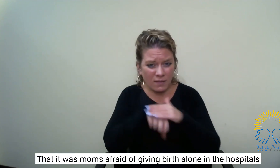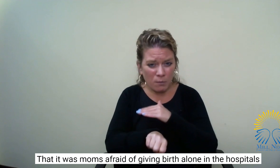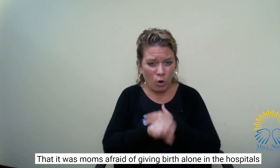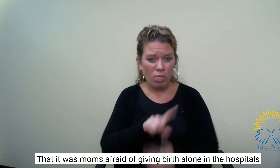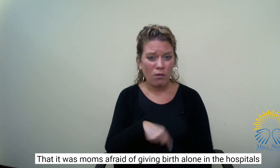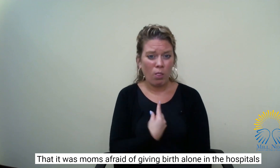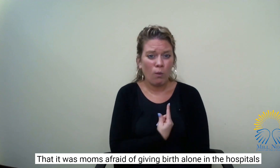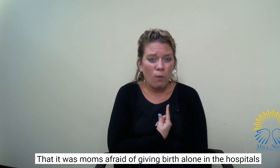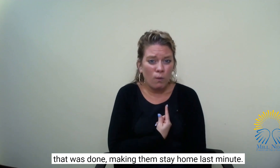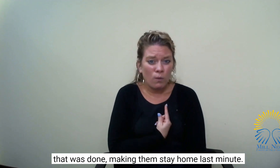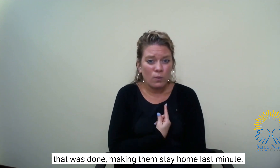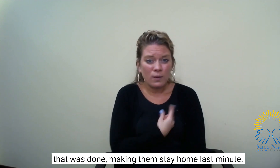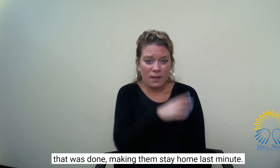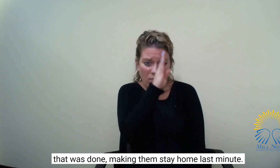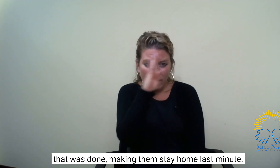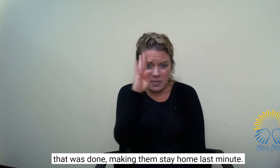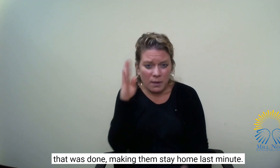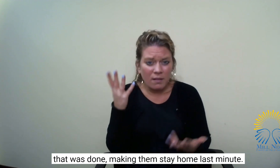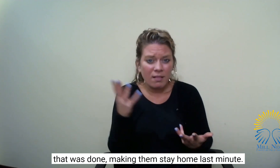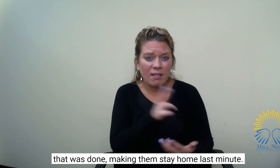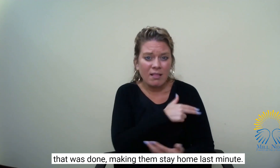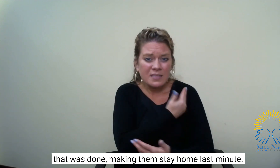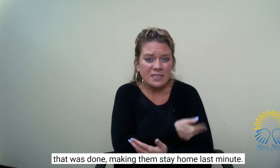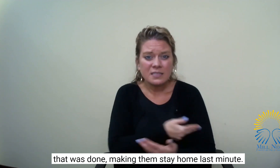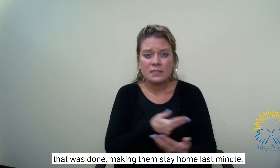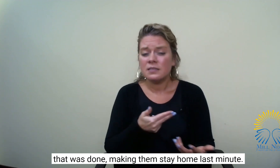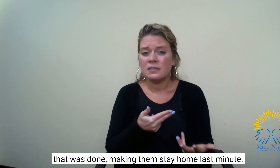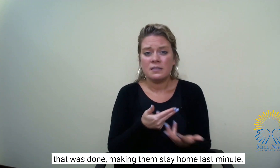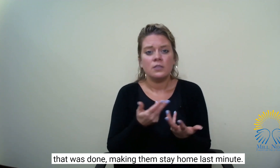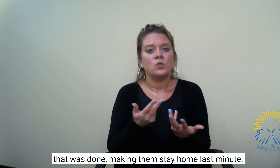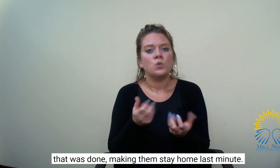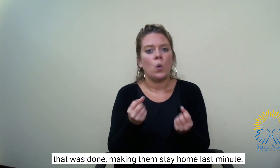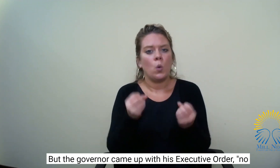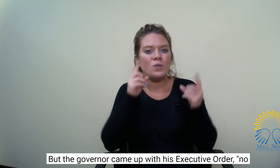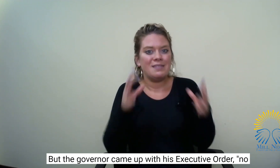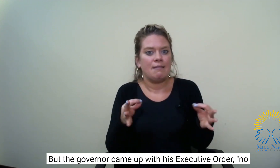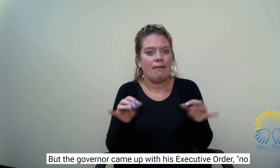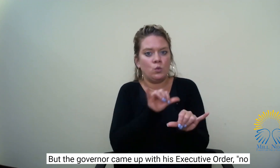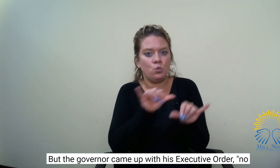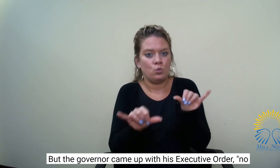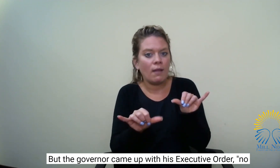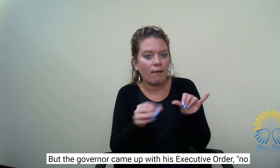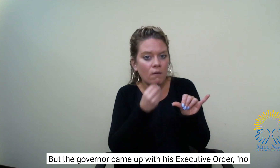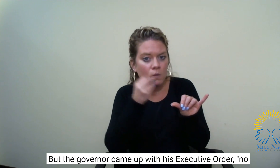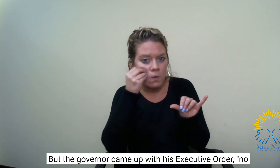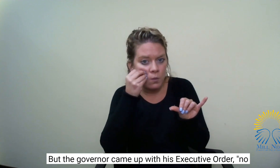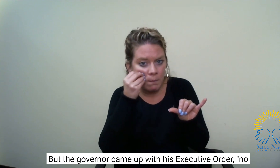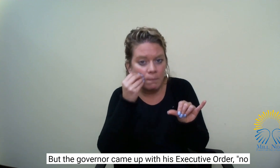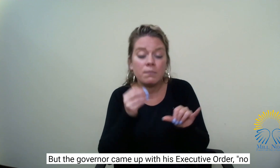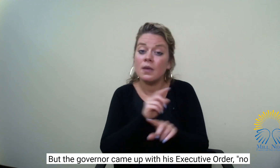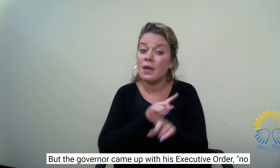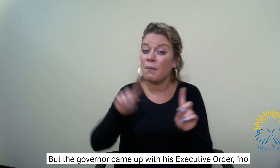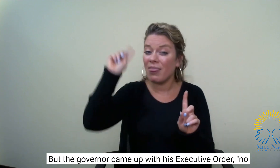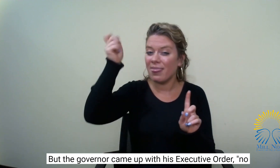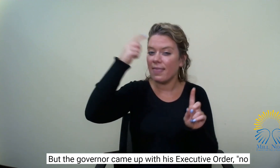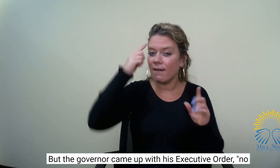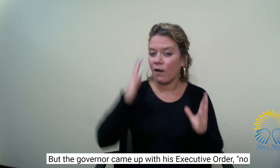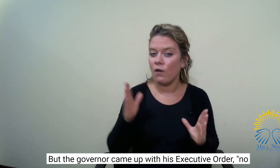in the hospitals that was making them stay home last minute. But the governor came up with his executive